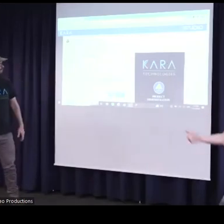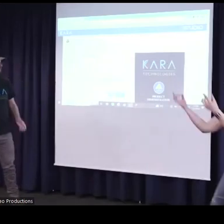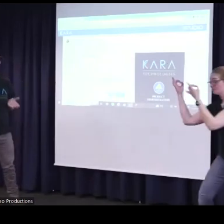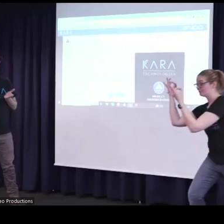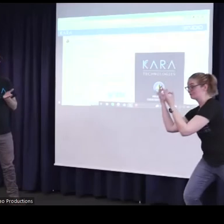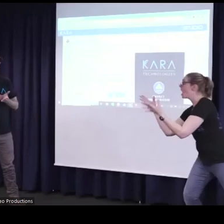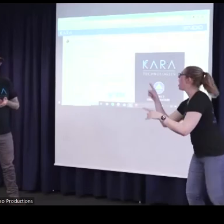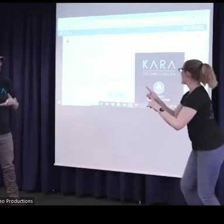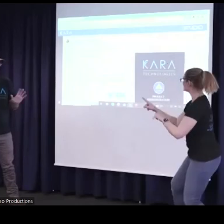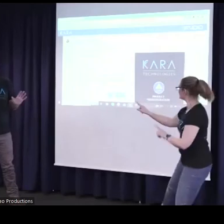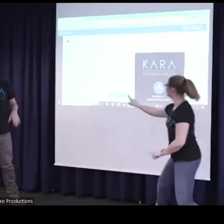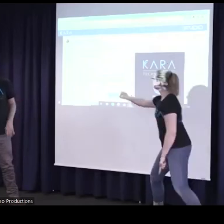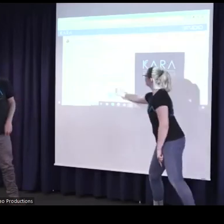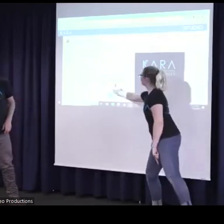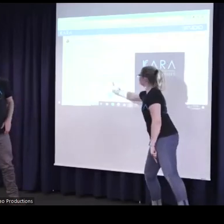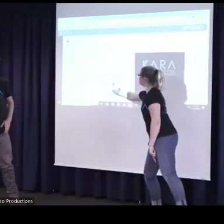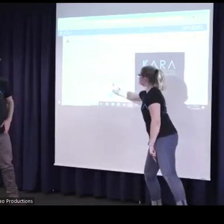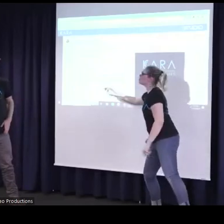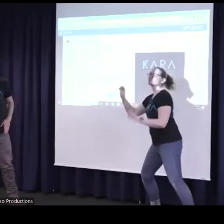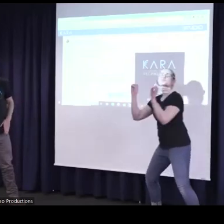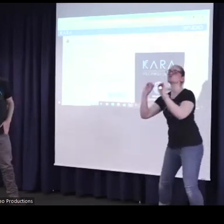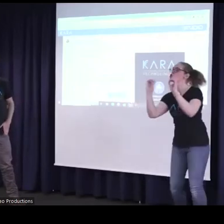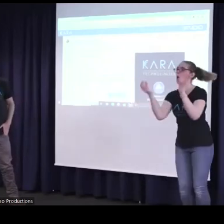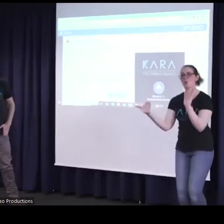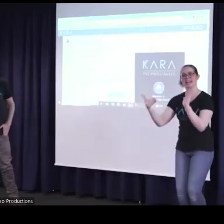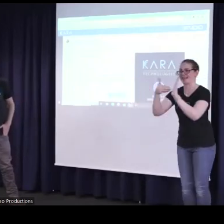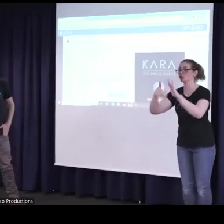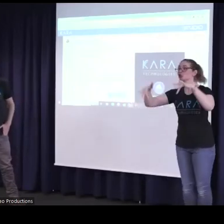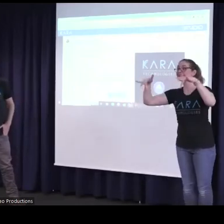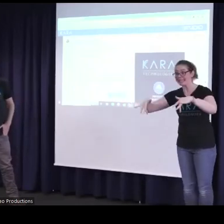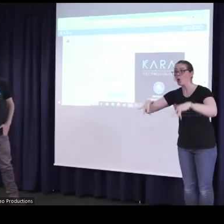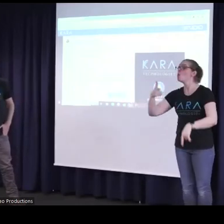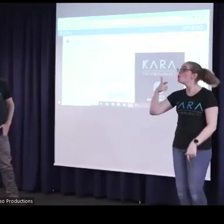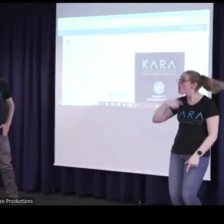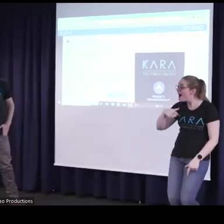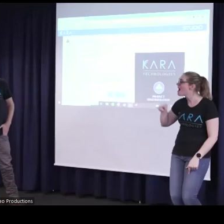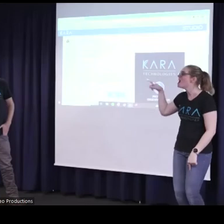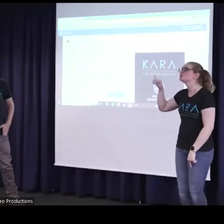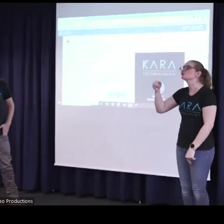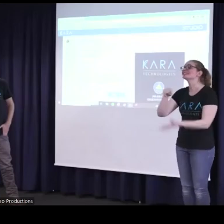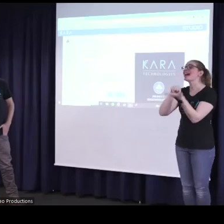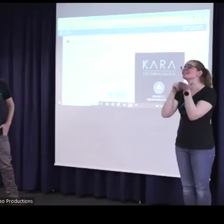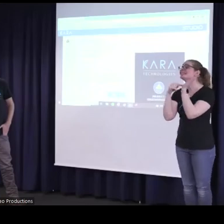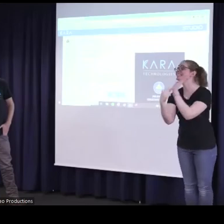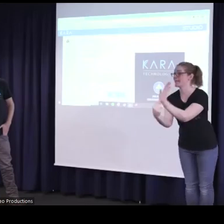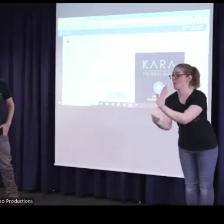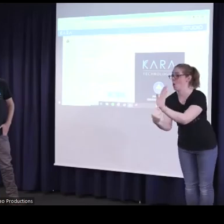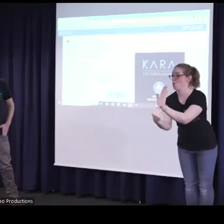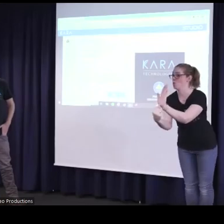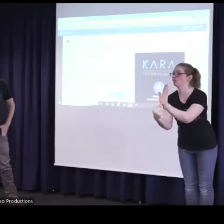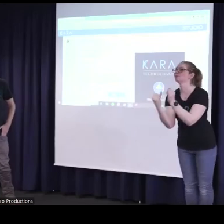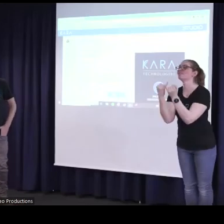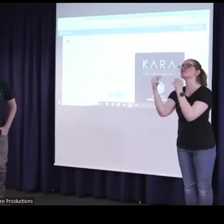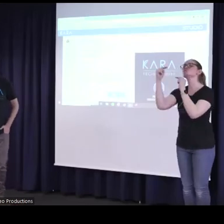one. Oh, and the last one, there's nothing extra yet.